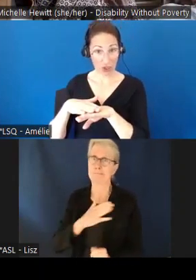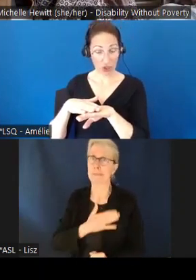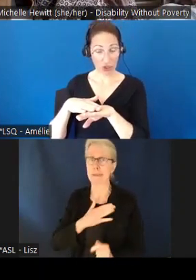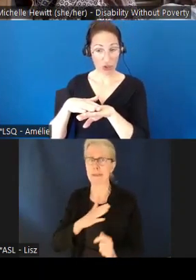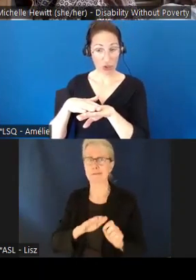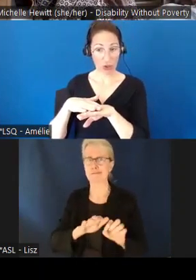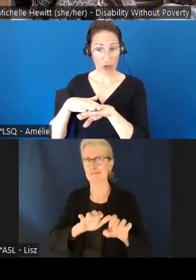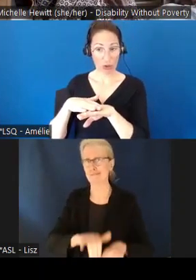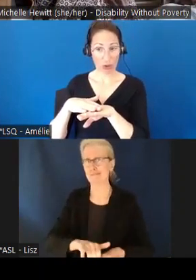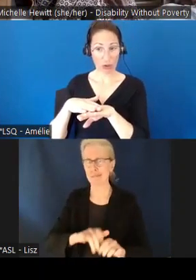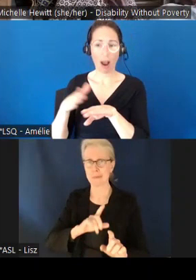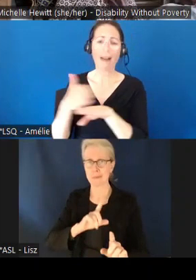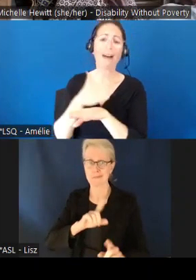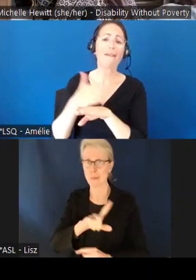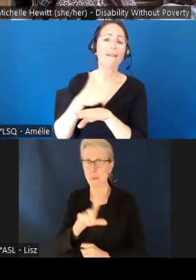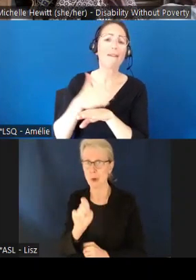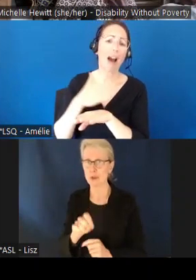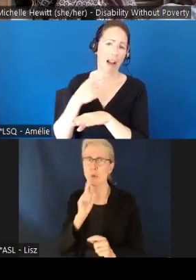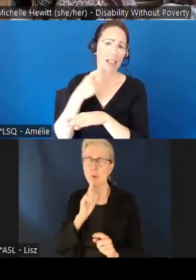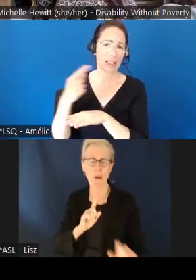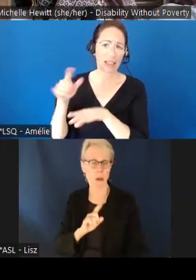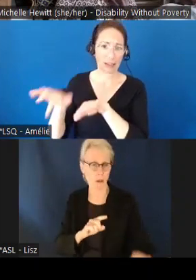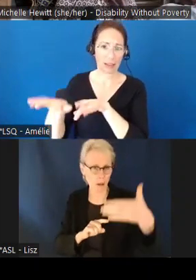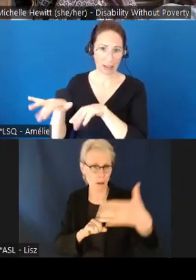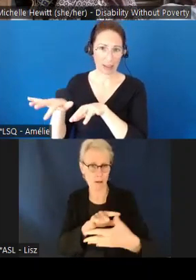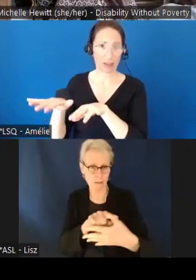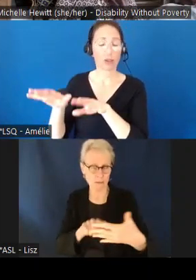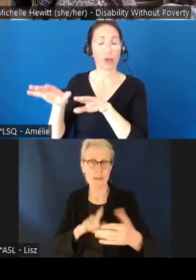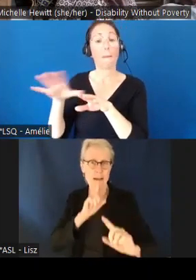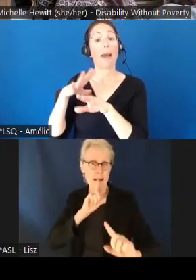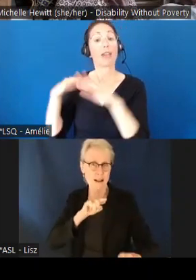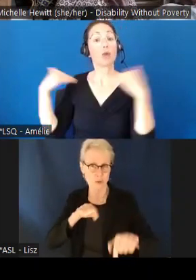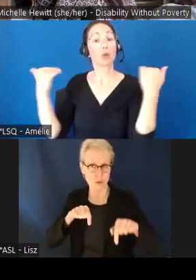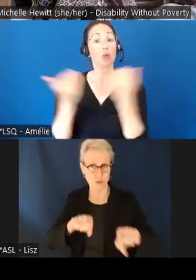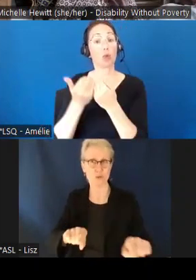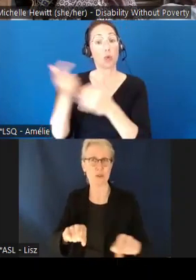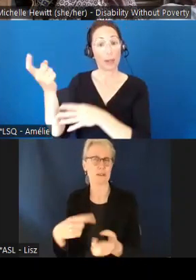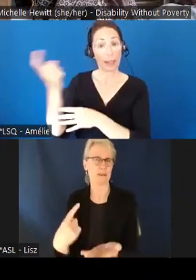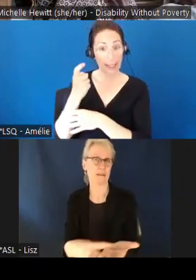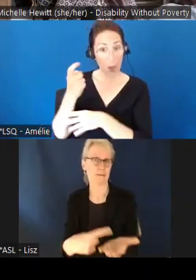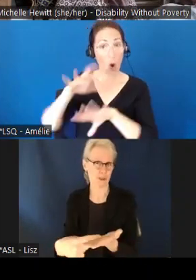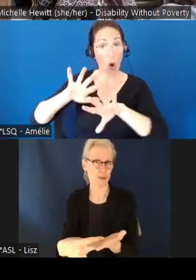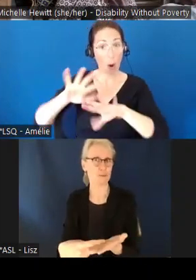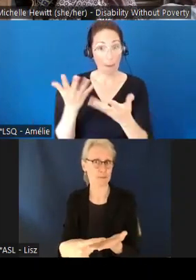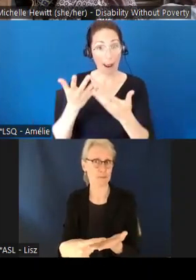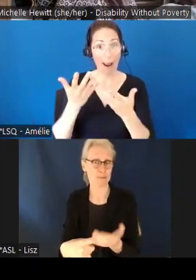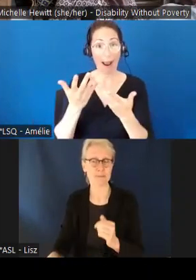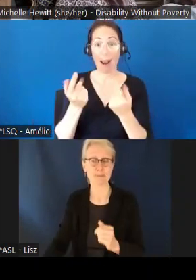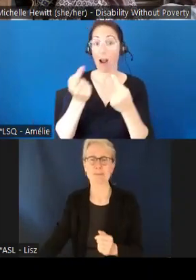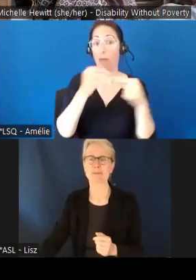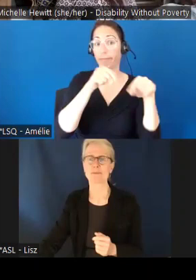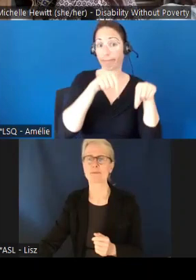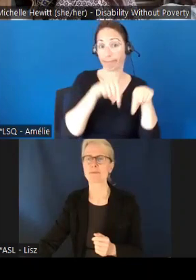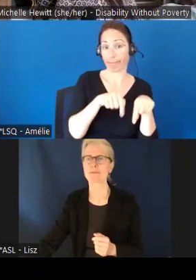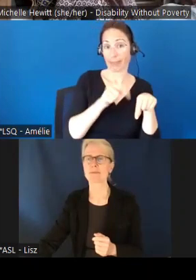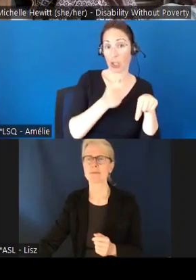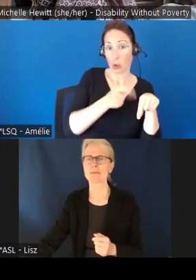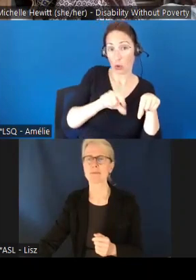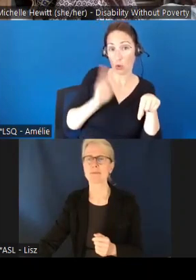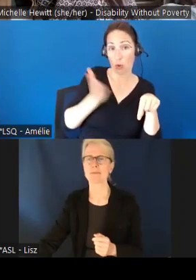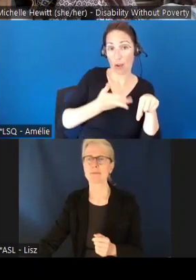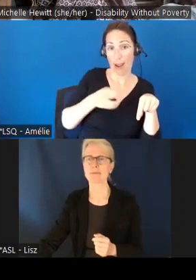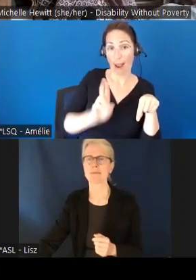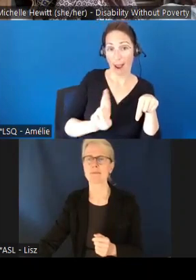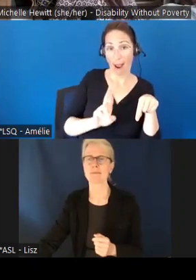be responding to as many as we can live during our conversation today. Our meeting